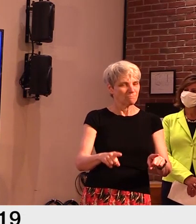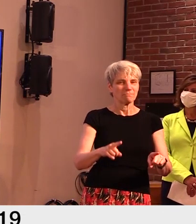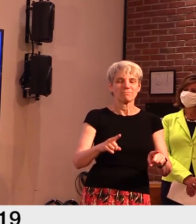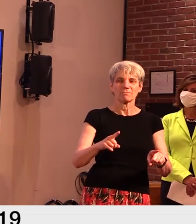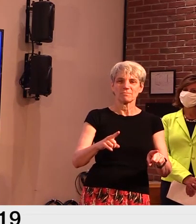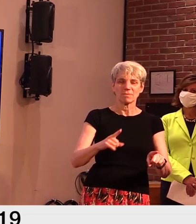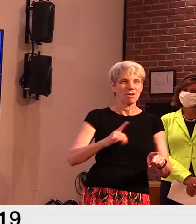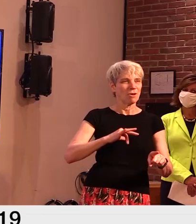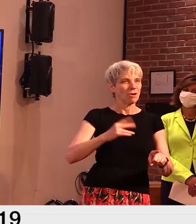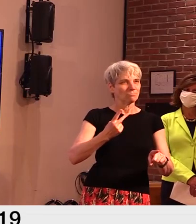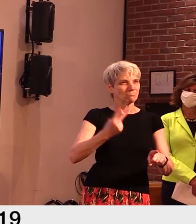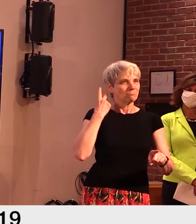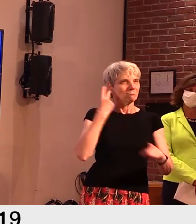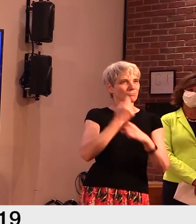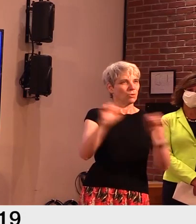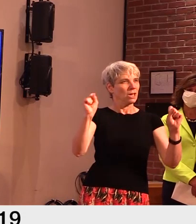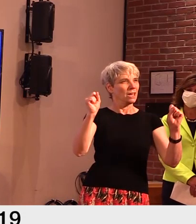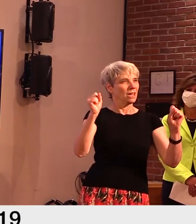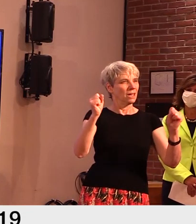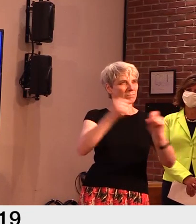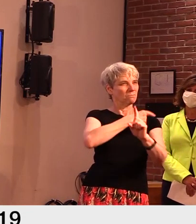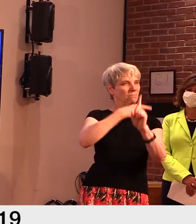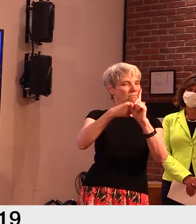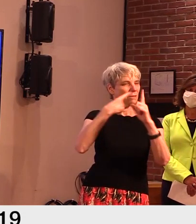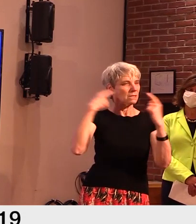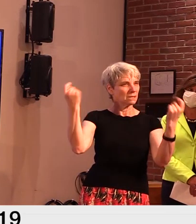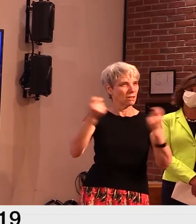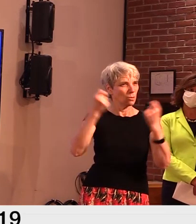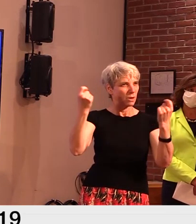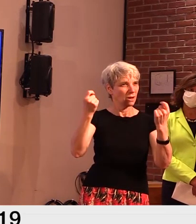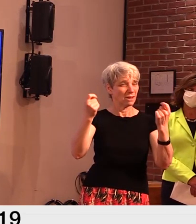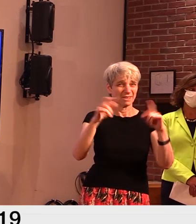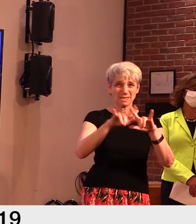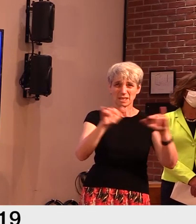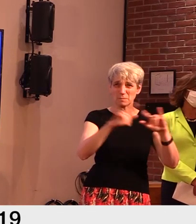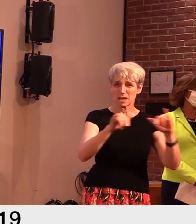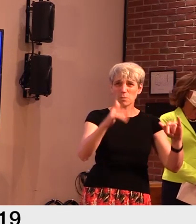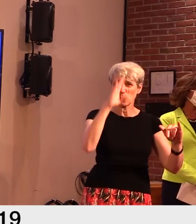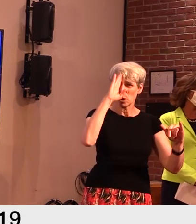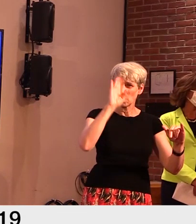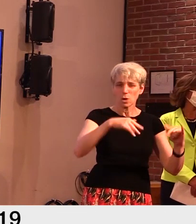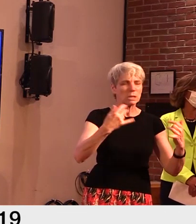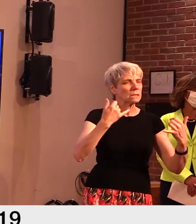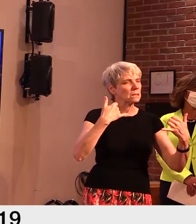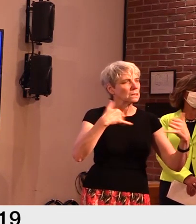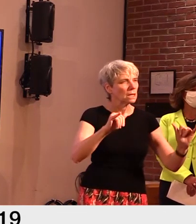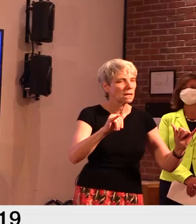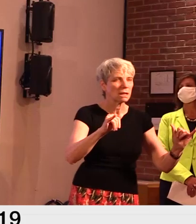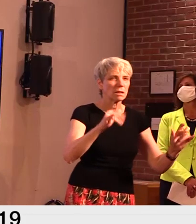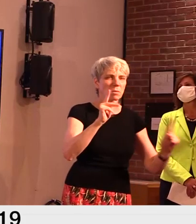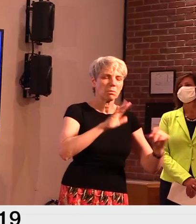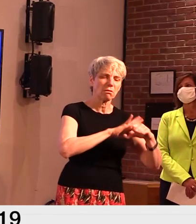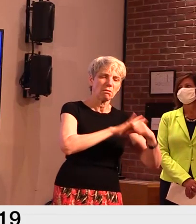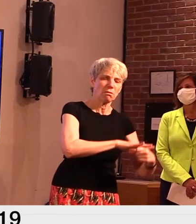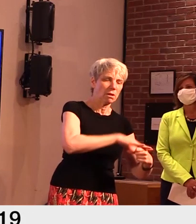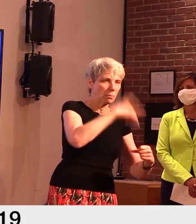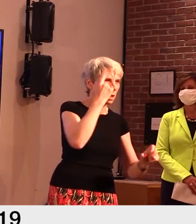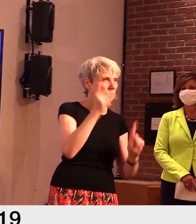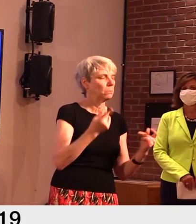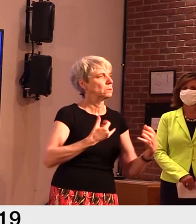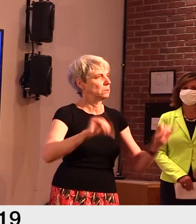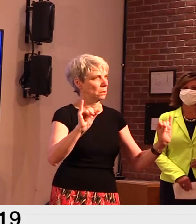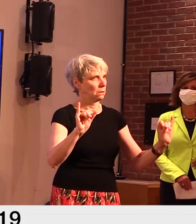2020, some 155 years years later. So as